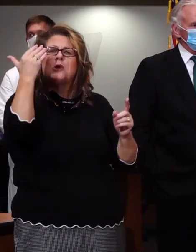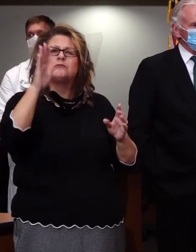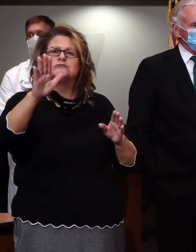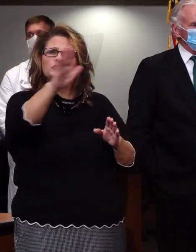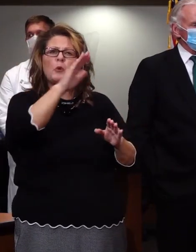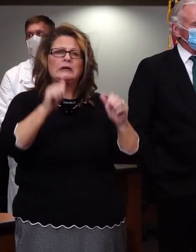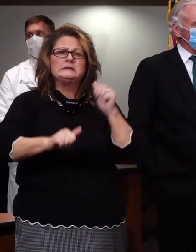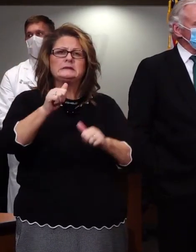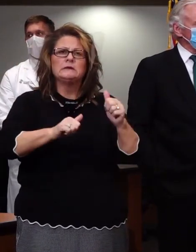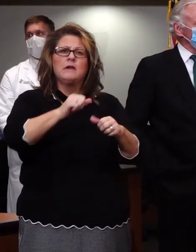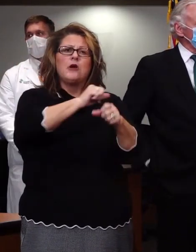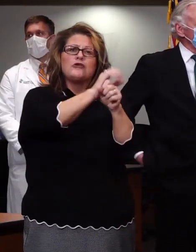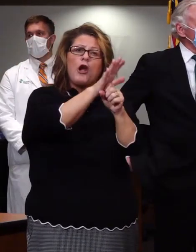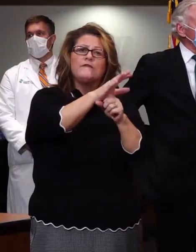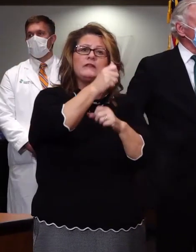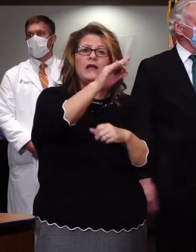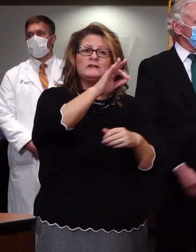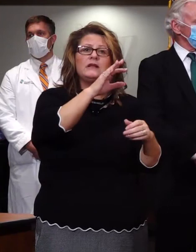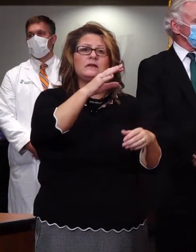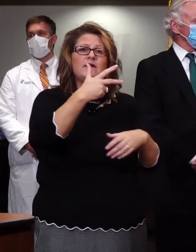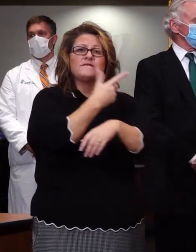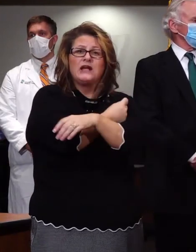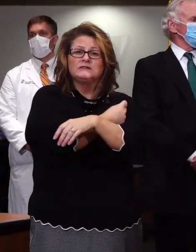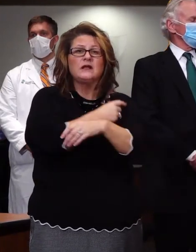the COVID-19 vaccines, but unfortunately there